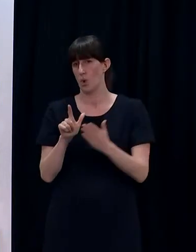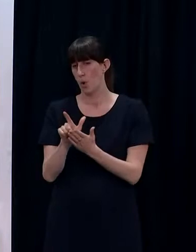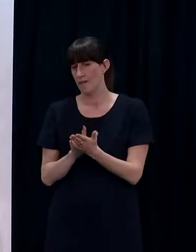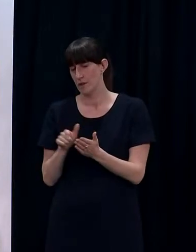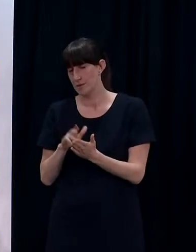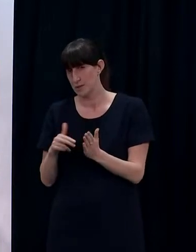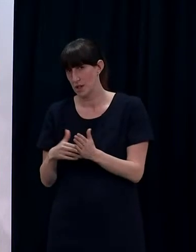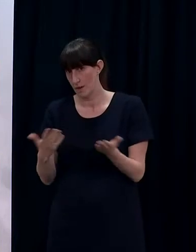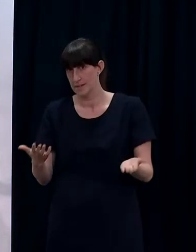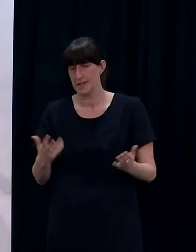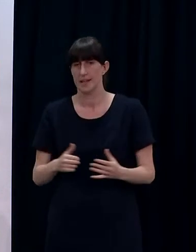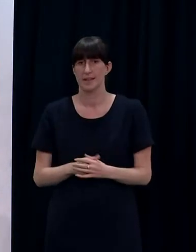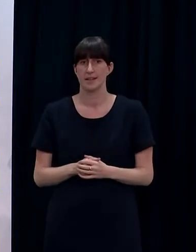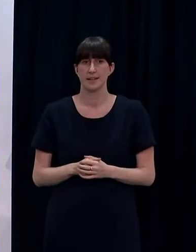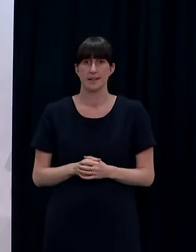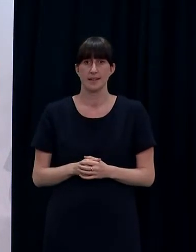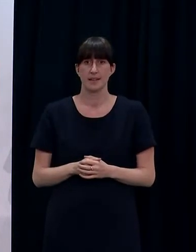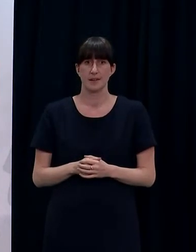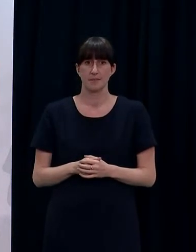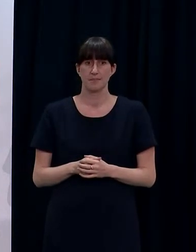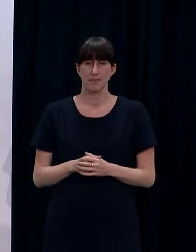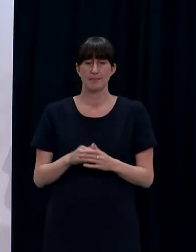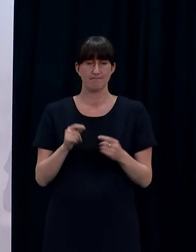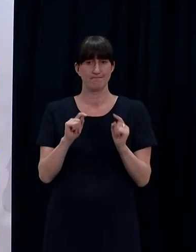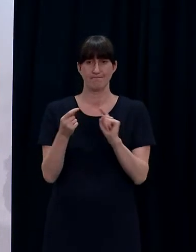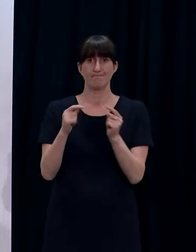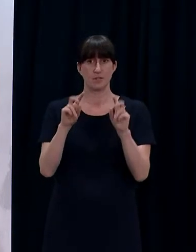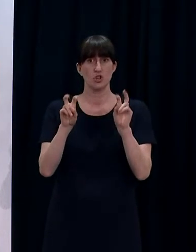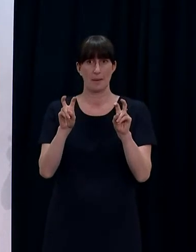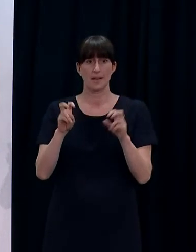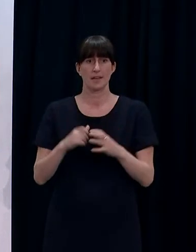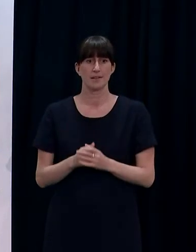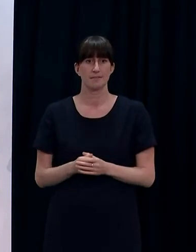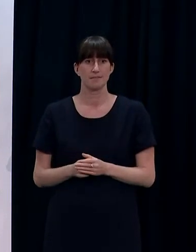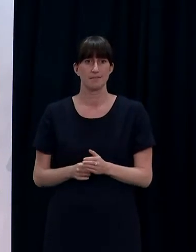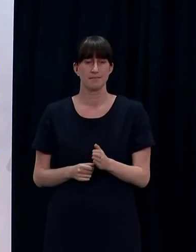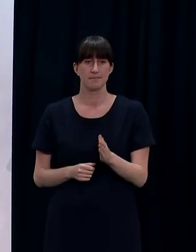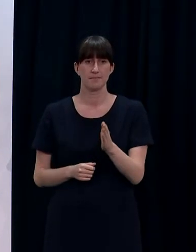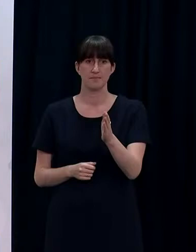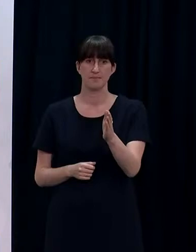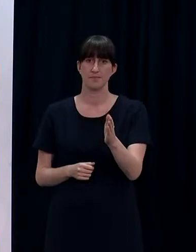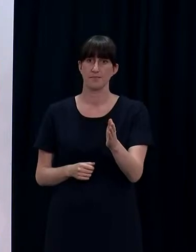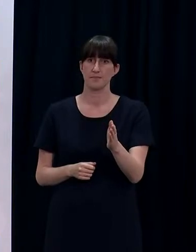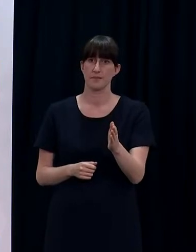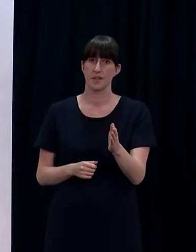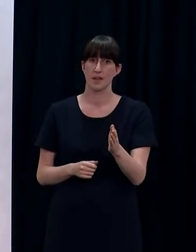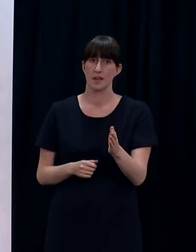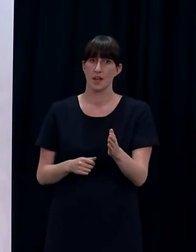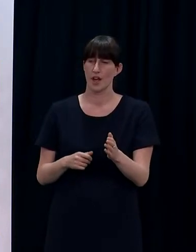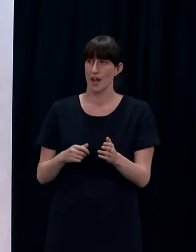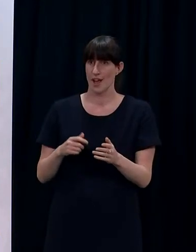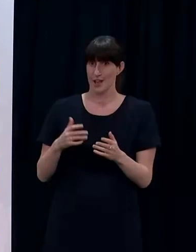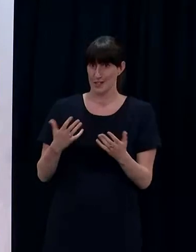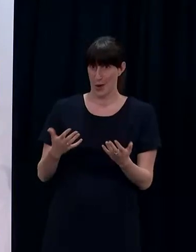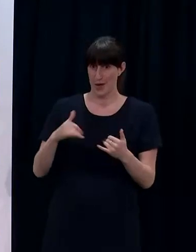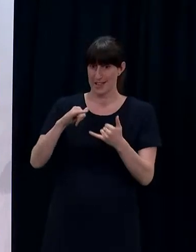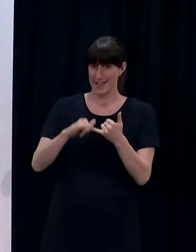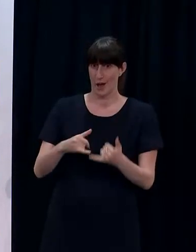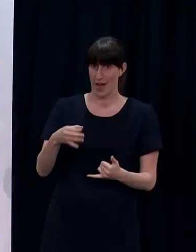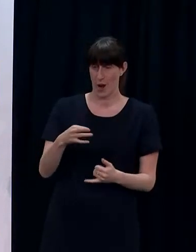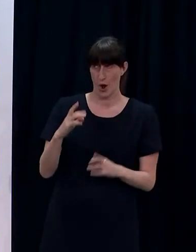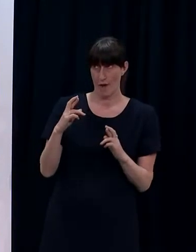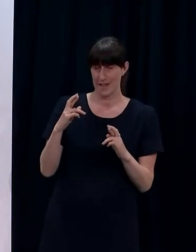we're looking at. I'll just take a couple more. Jenna and then Ben, we'll finish with Ben. As the South Island moves toward level 2, hopefully, for